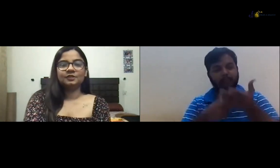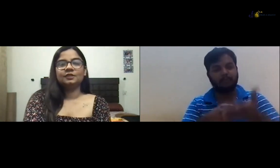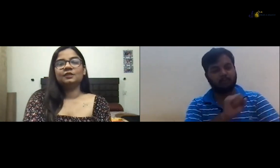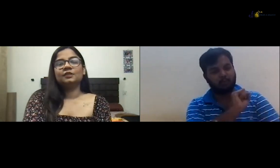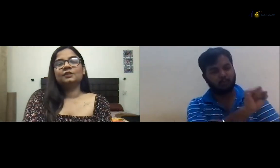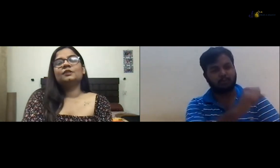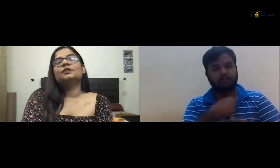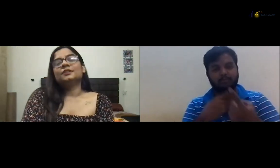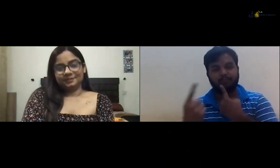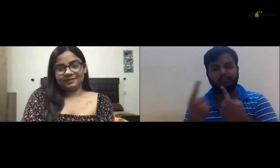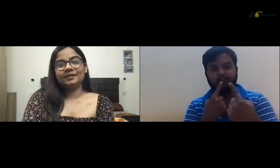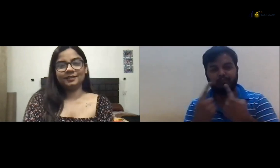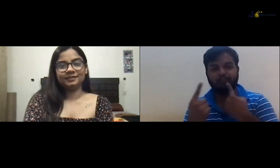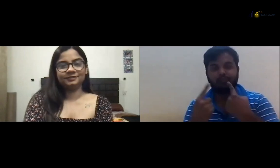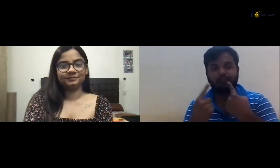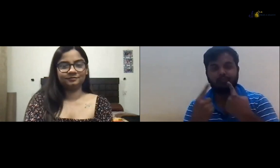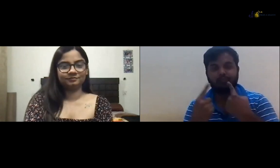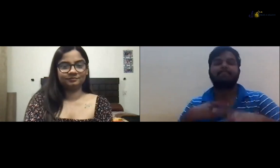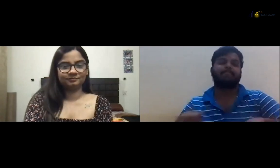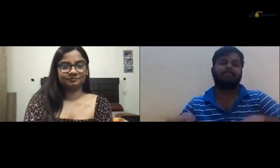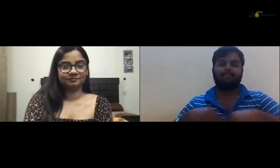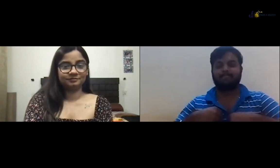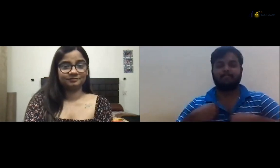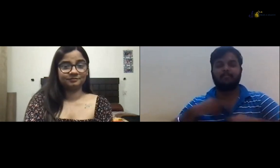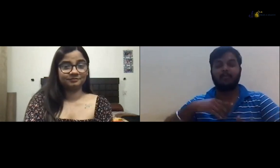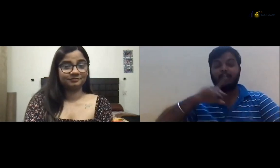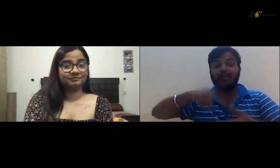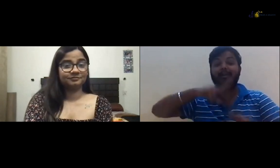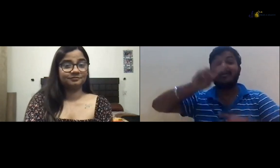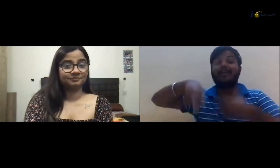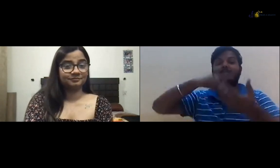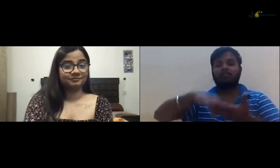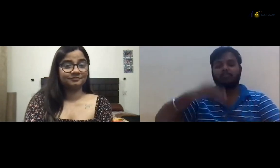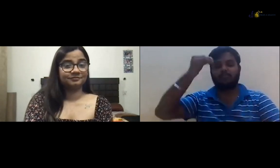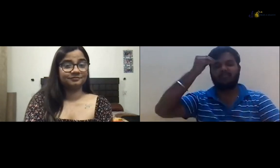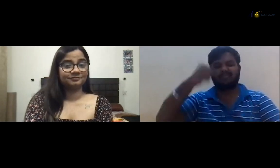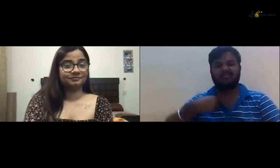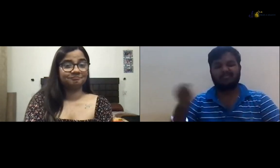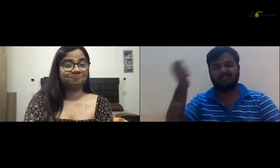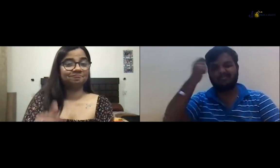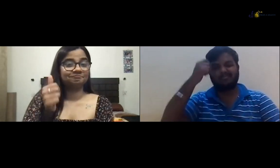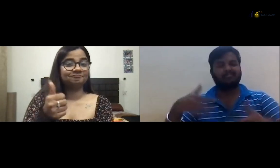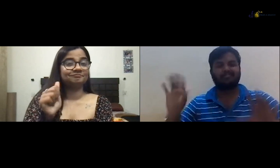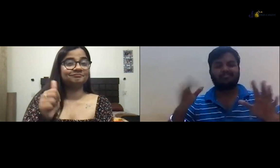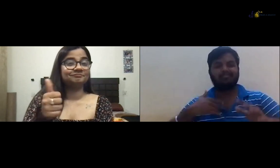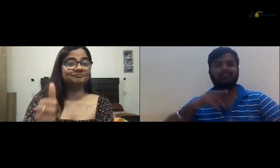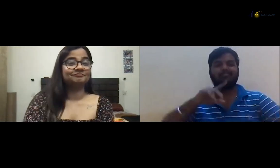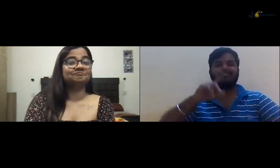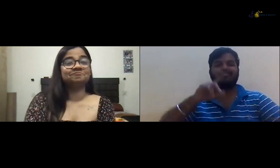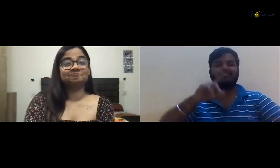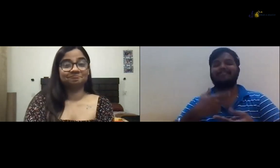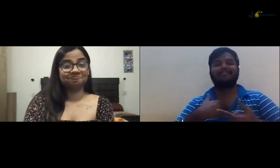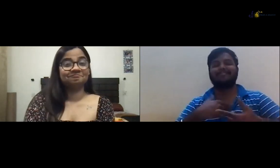later on, and I understood that I have to respect her. I accepted my mistake, and I learned